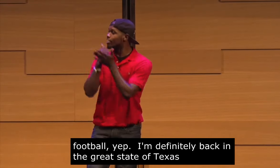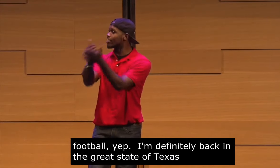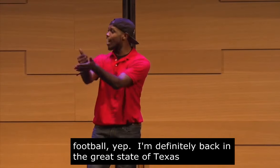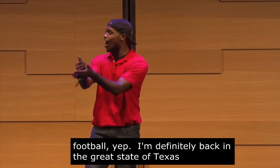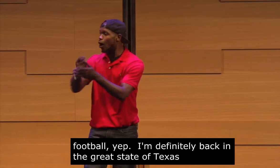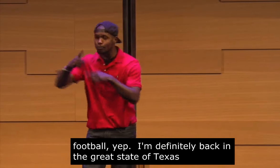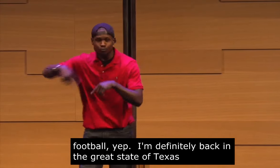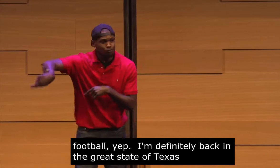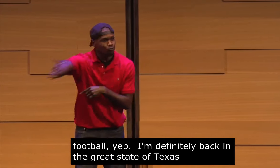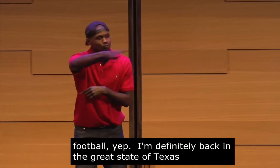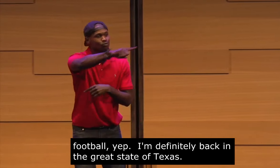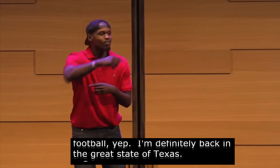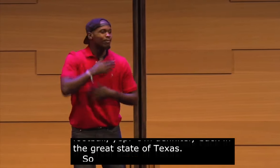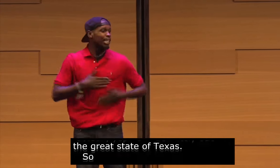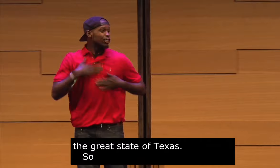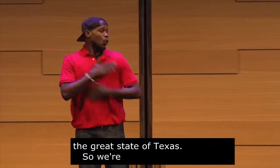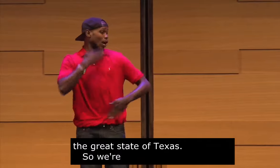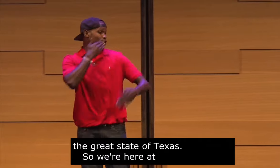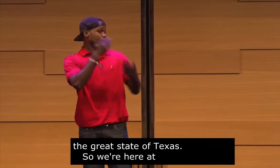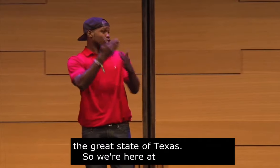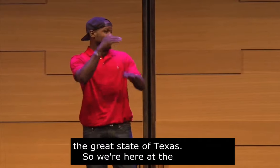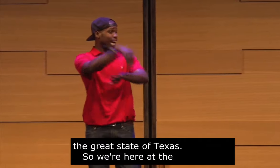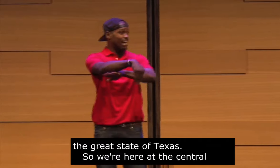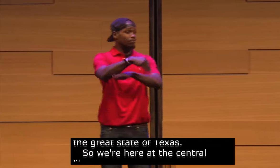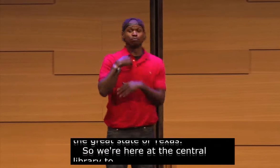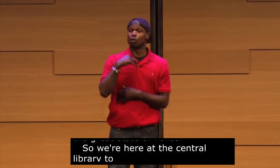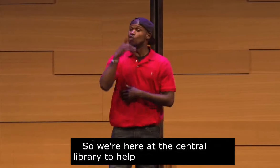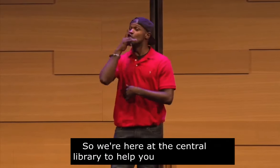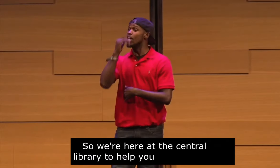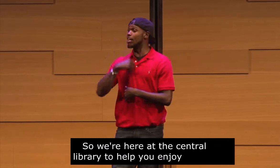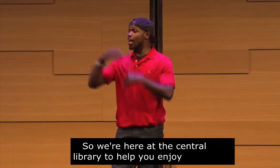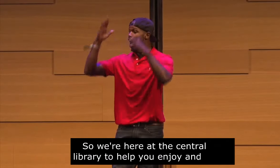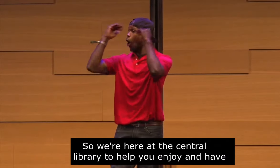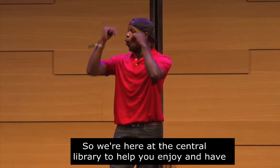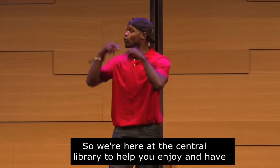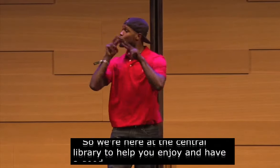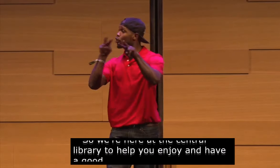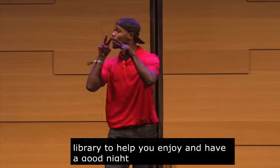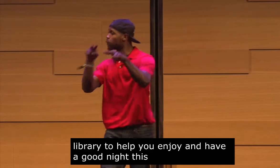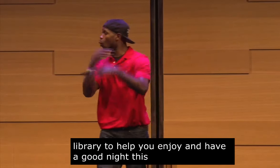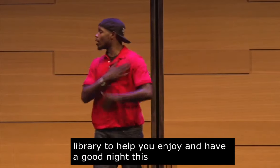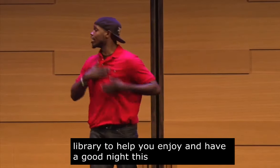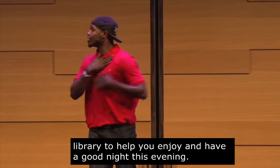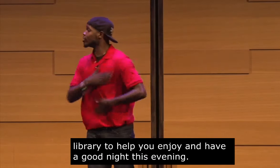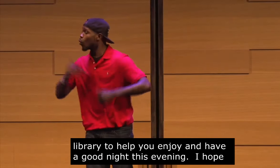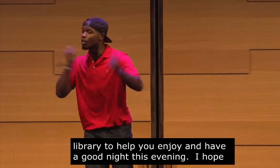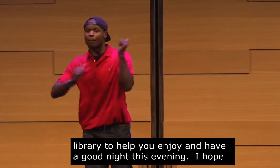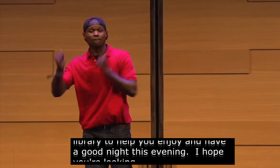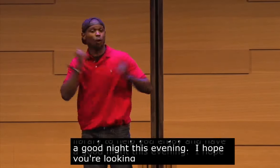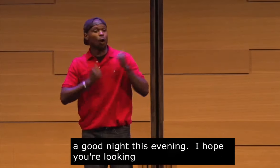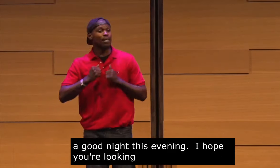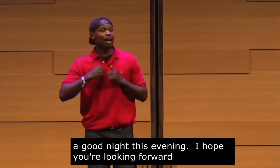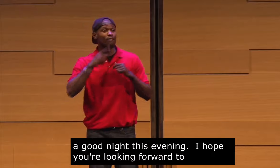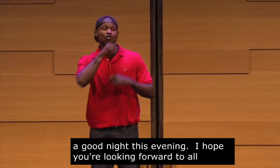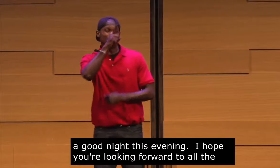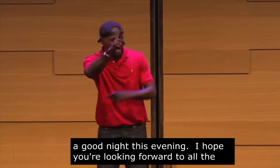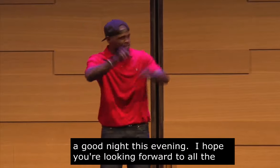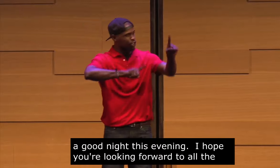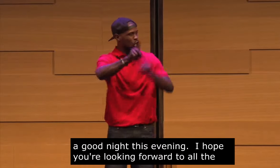So we're here at the Central Library to help you enjoy and have a good night this evening. I hope you're looking forward to all the performances